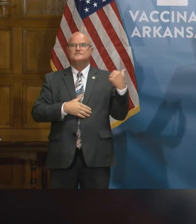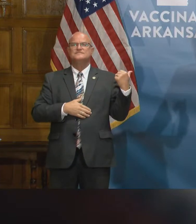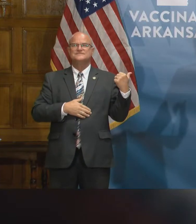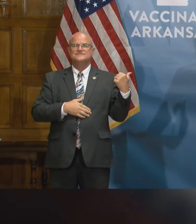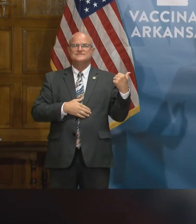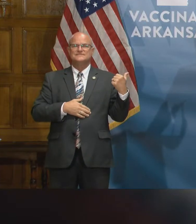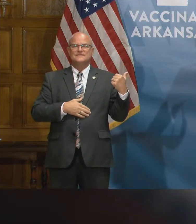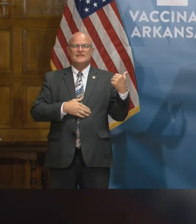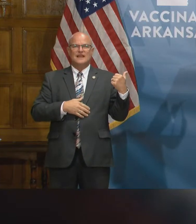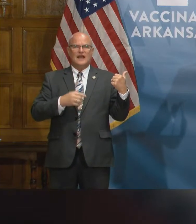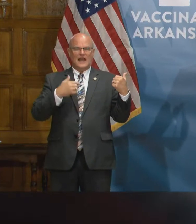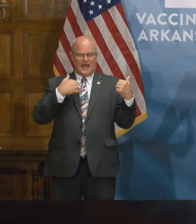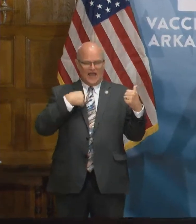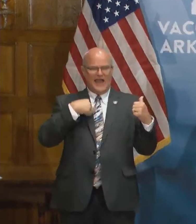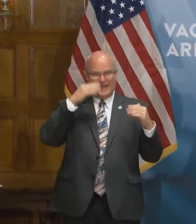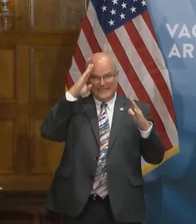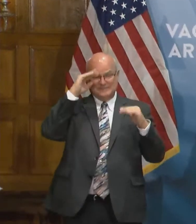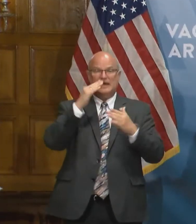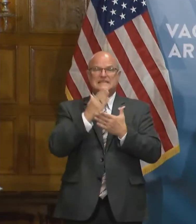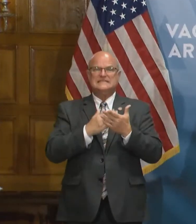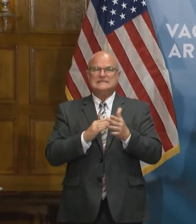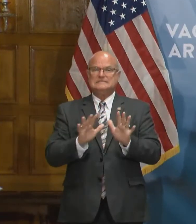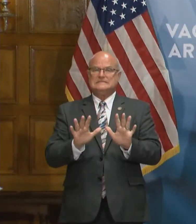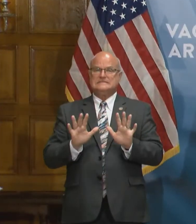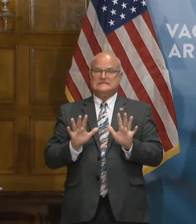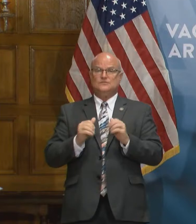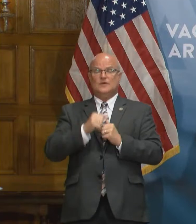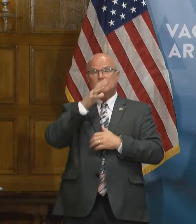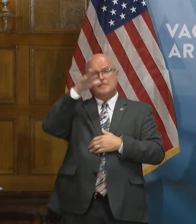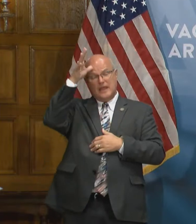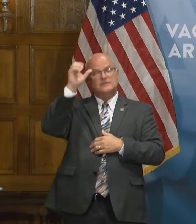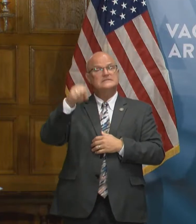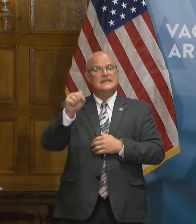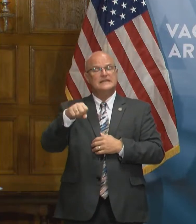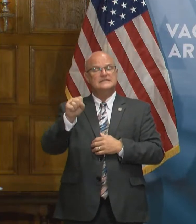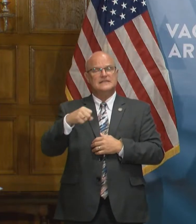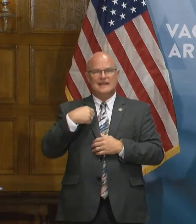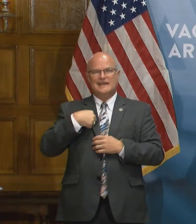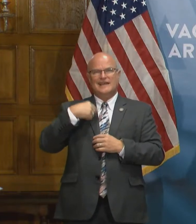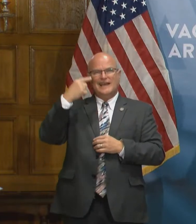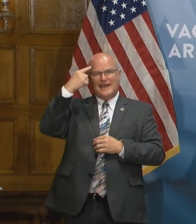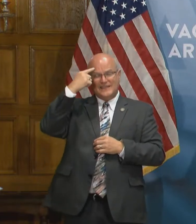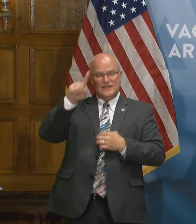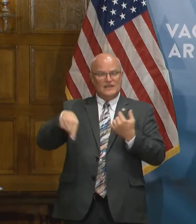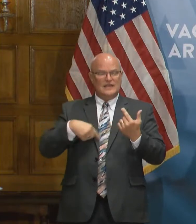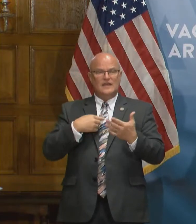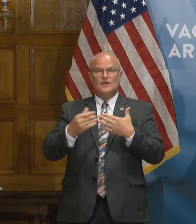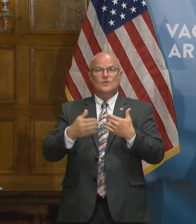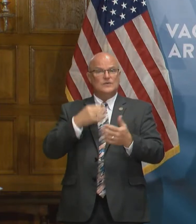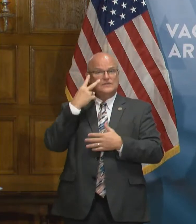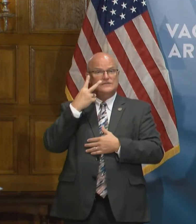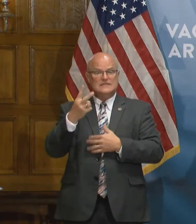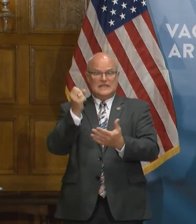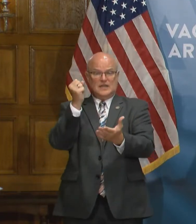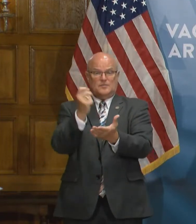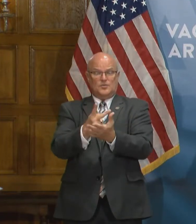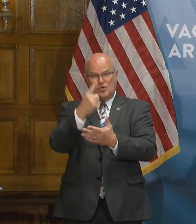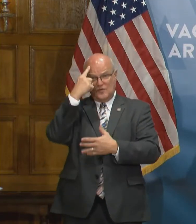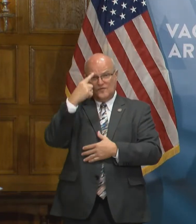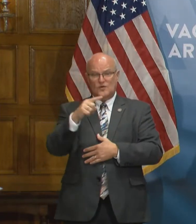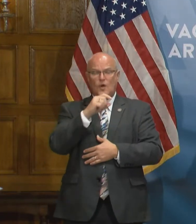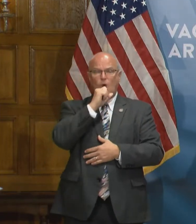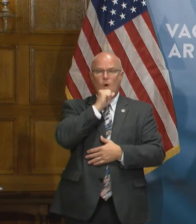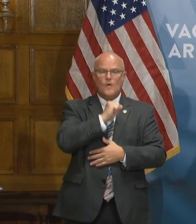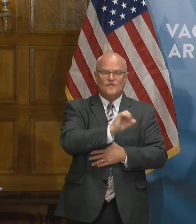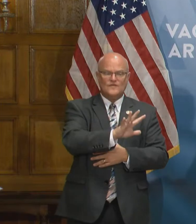expect some hesitancy among parents. I think that whenever you see it approved for 5